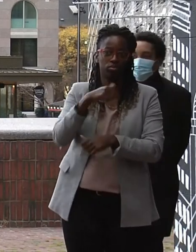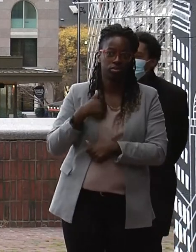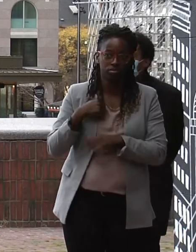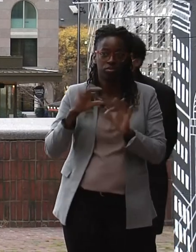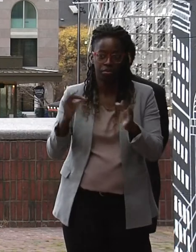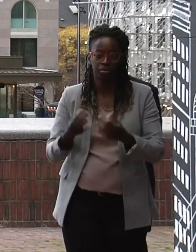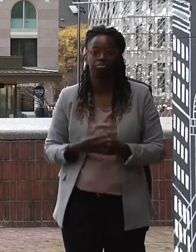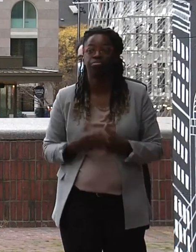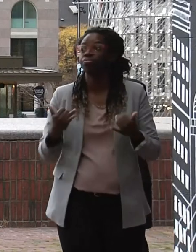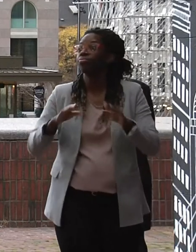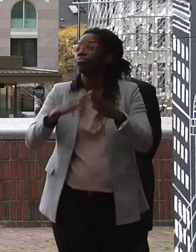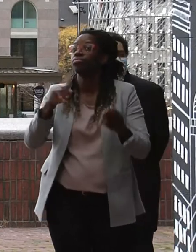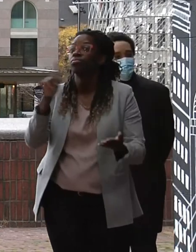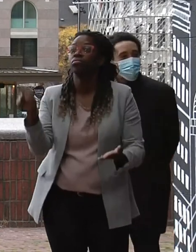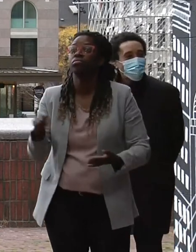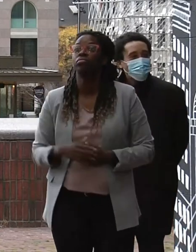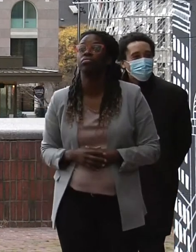It's all right, Shaman.